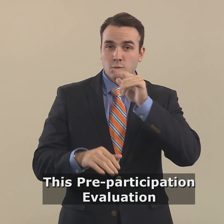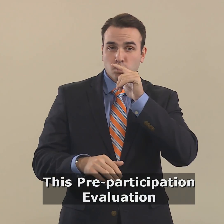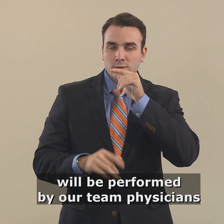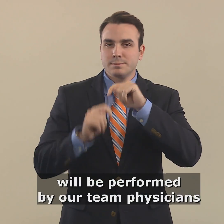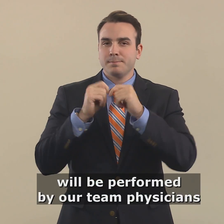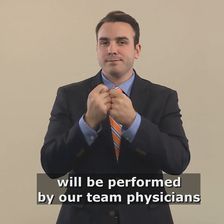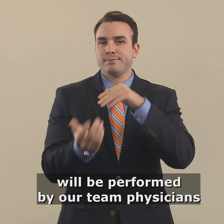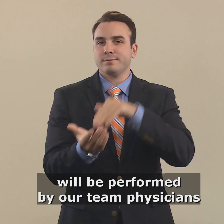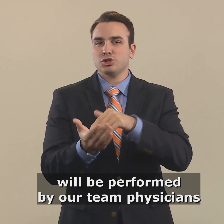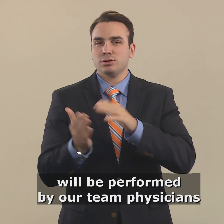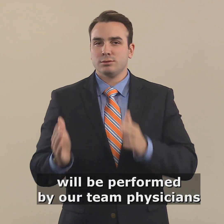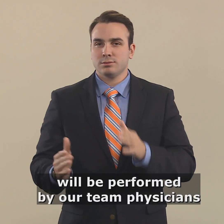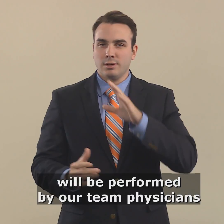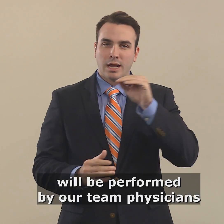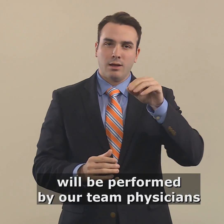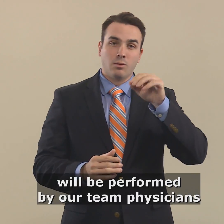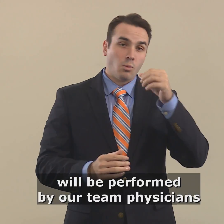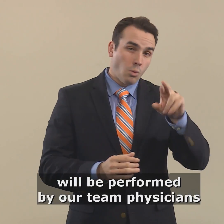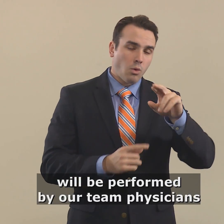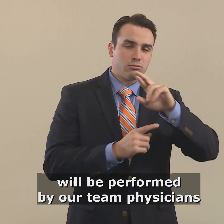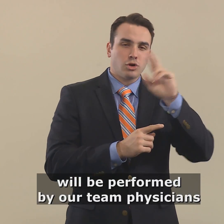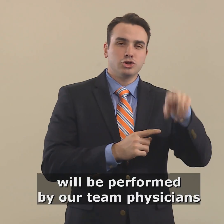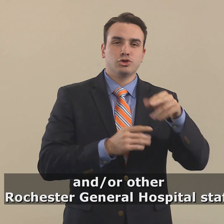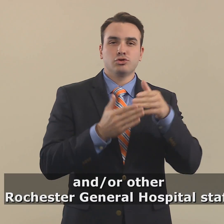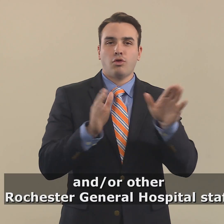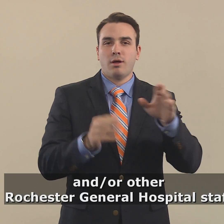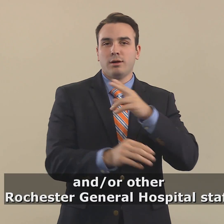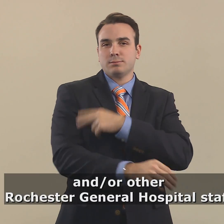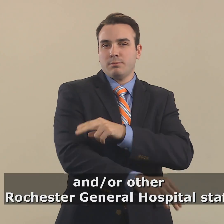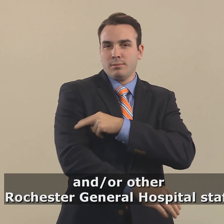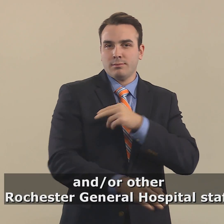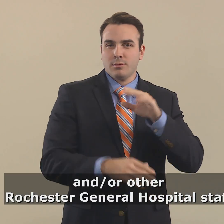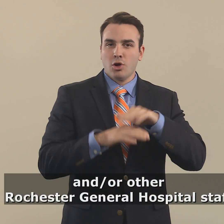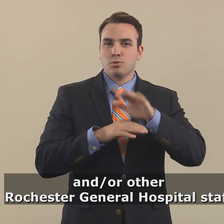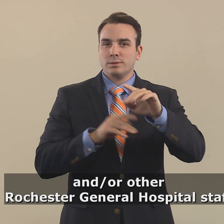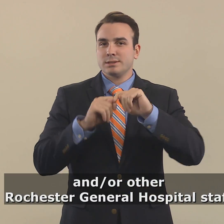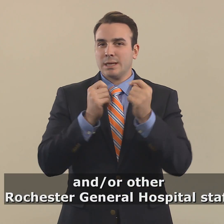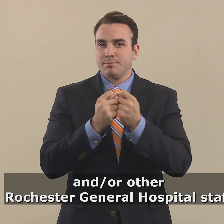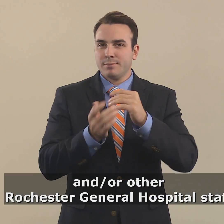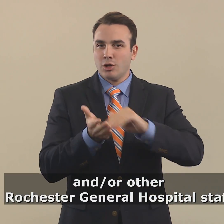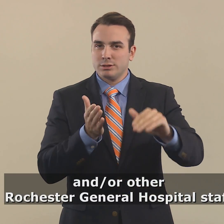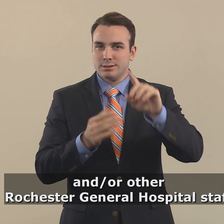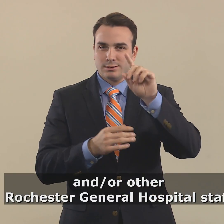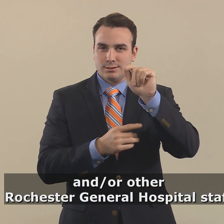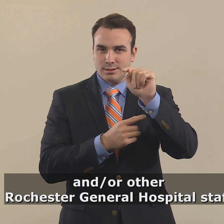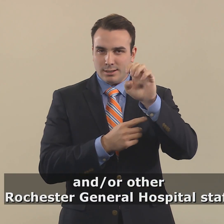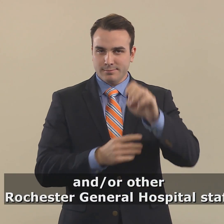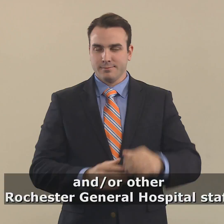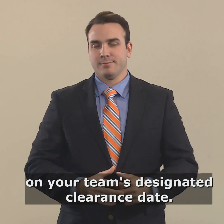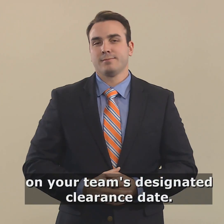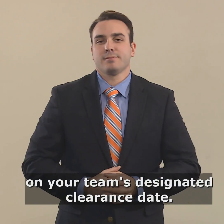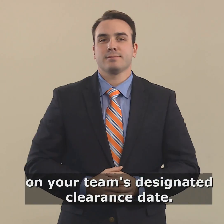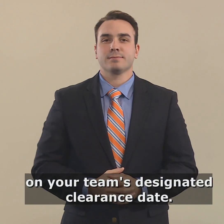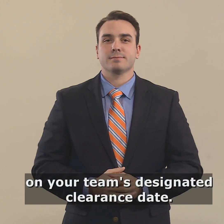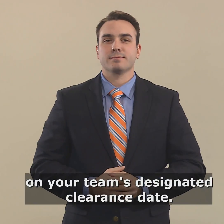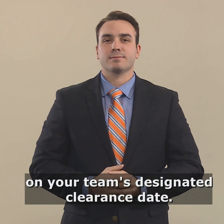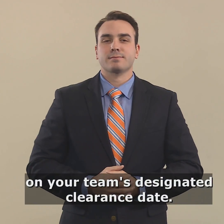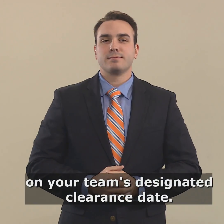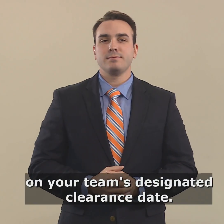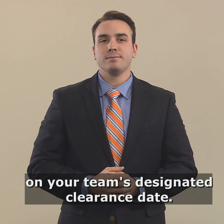will be performed by our team physicians and/or other Rochester General Hospital staff on your team's designated clearance